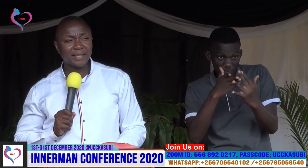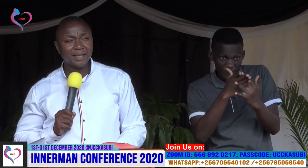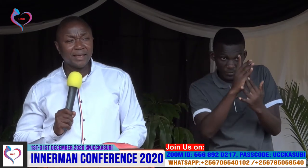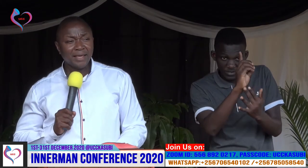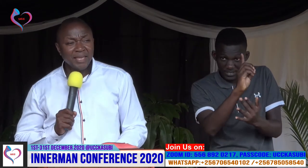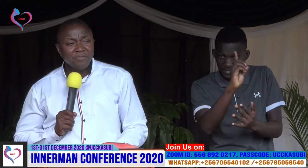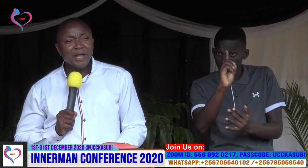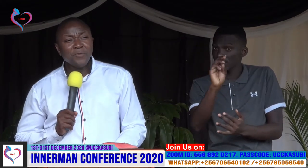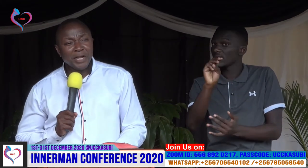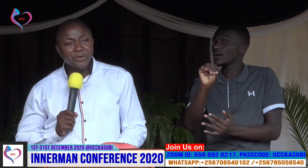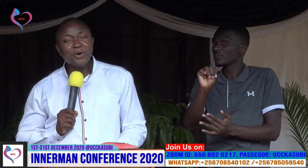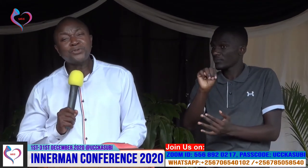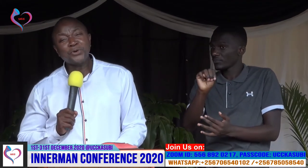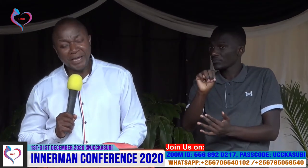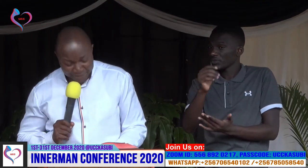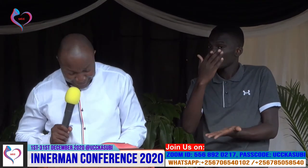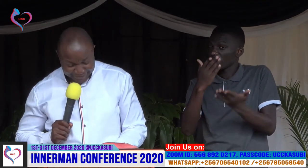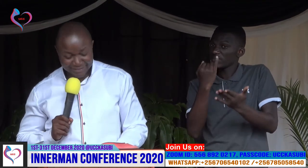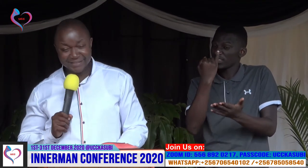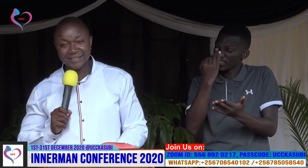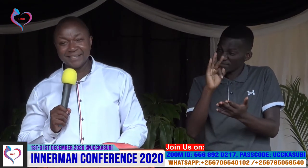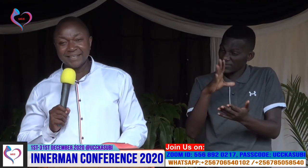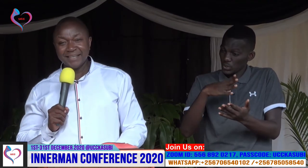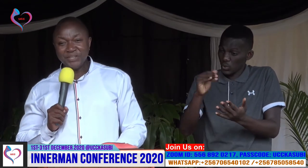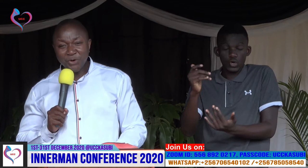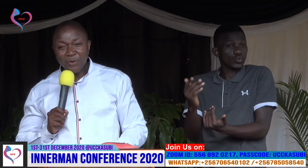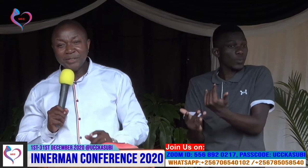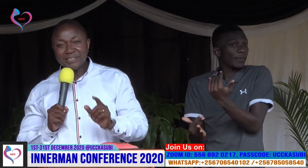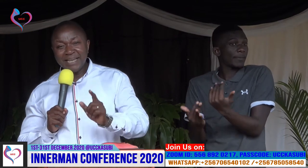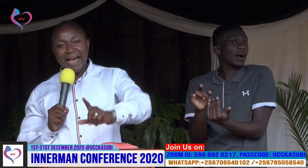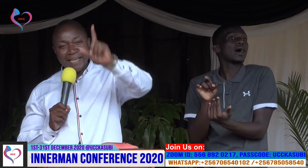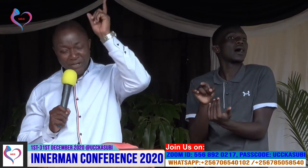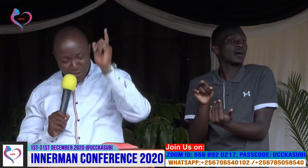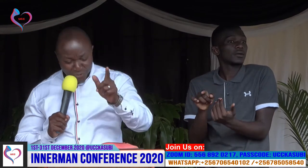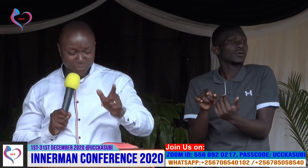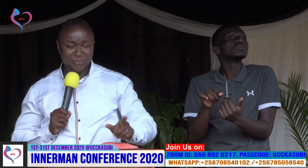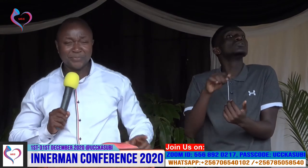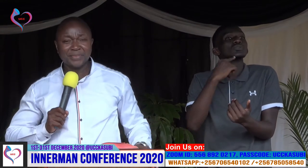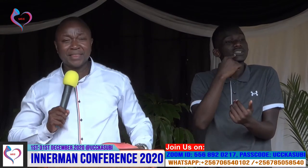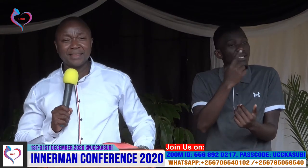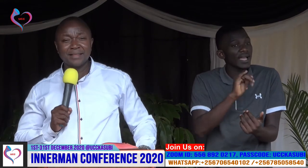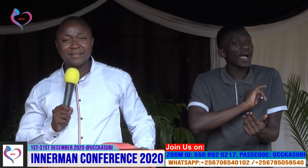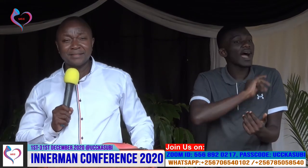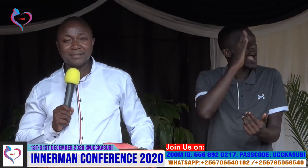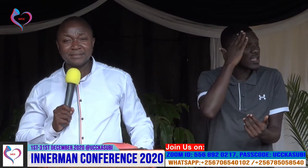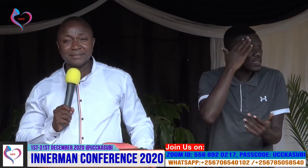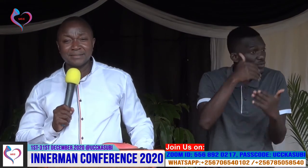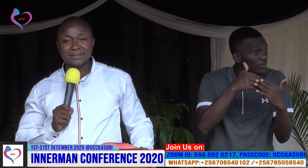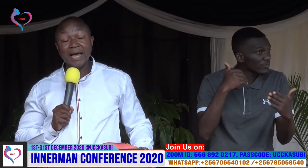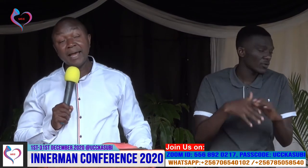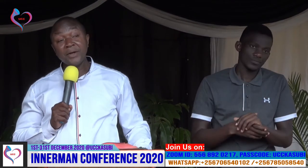DDM, even when you go to hell, you will say, I knew. And